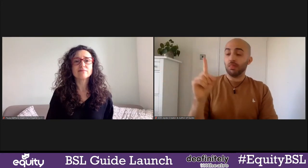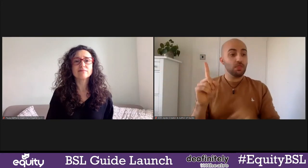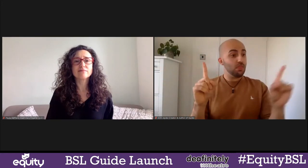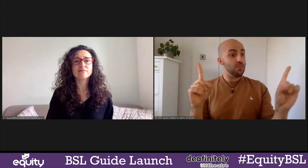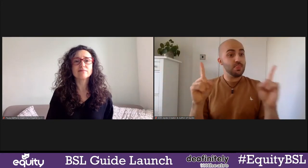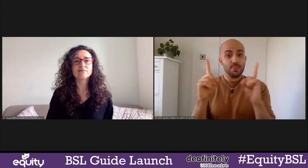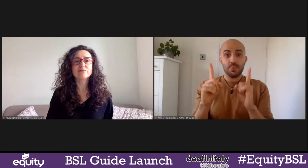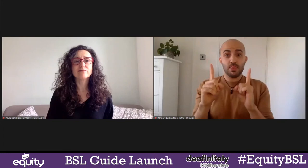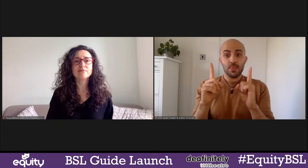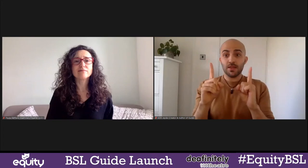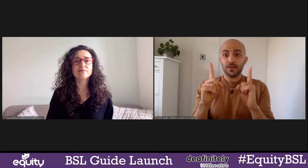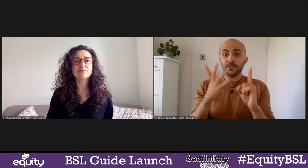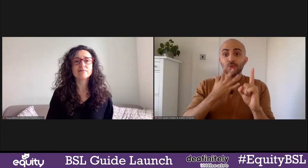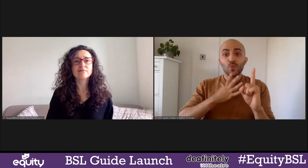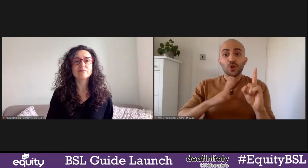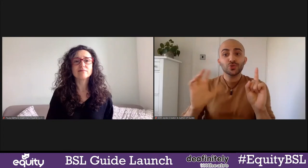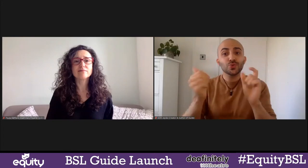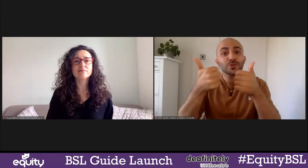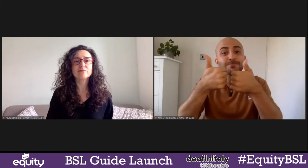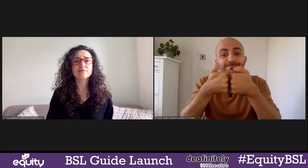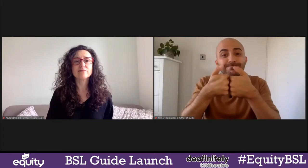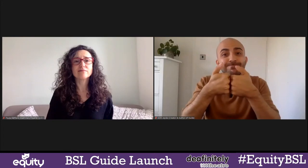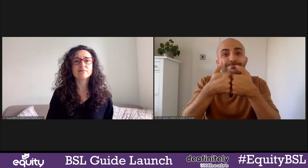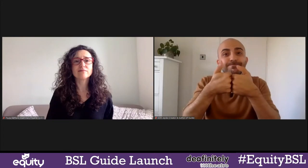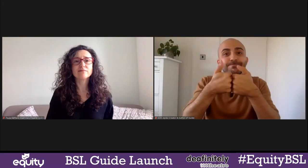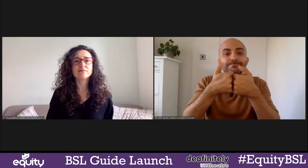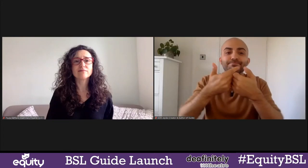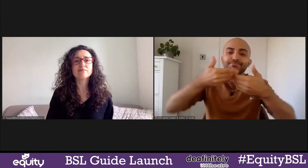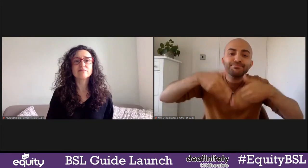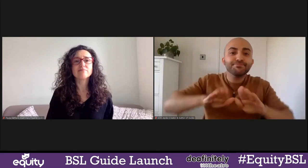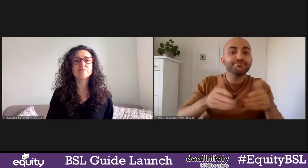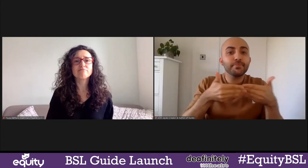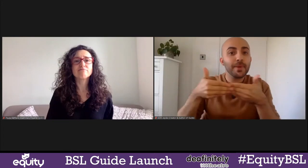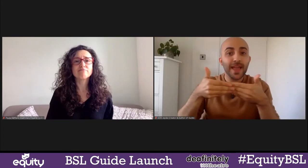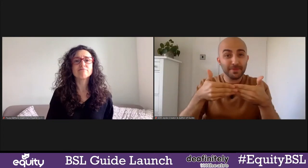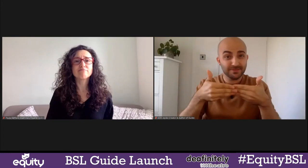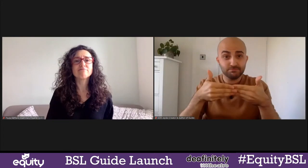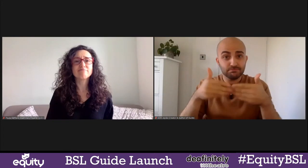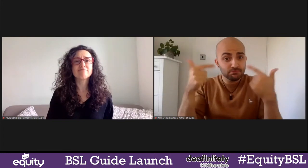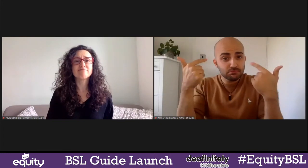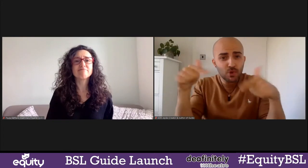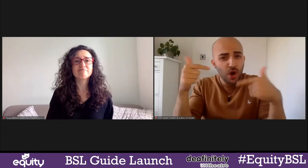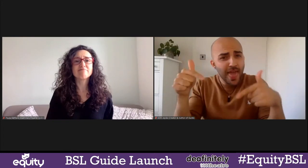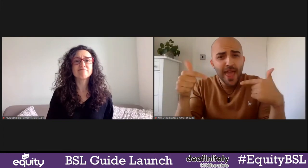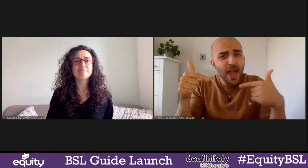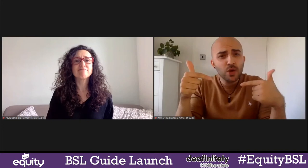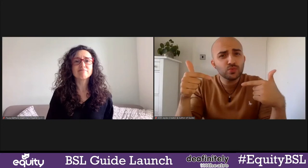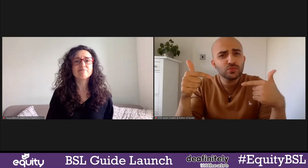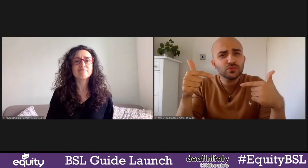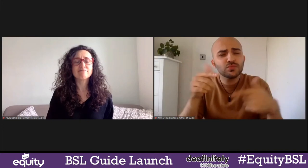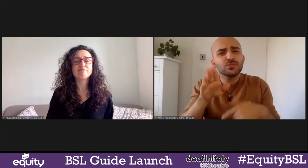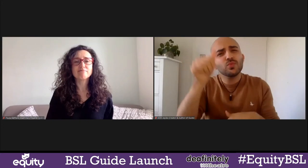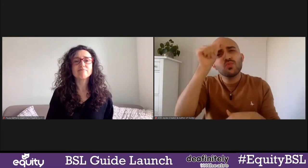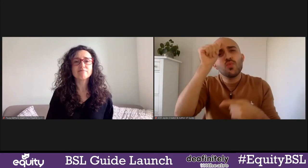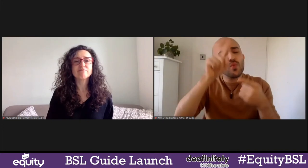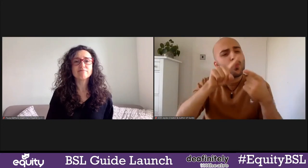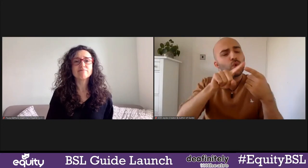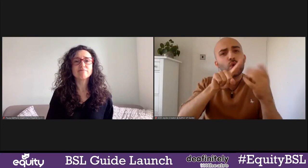Also, many years ago, for deaf people to come together, have a relationship, bear children, that was not allowed.